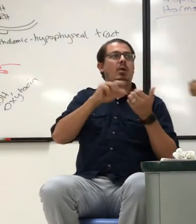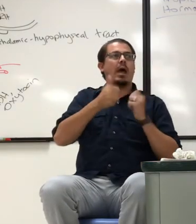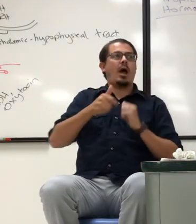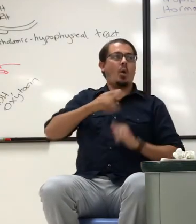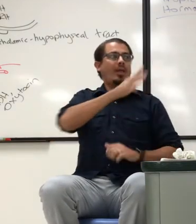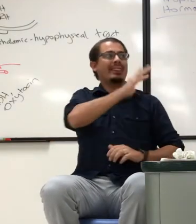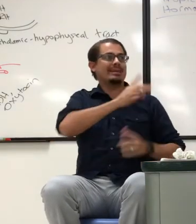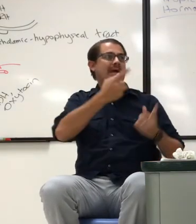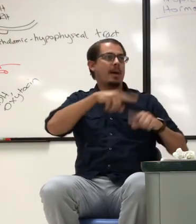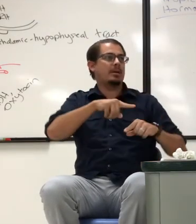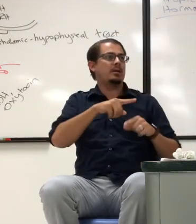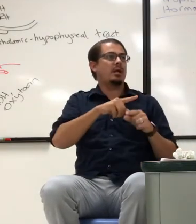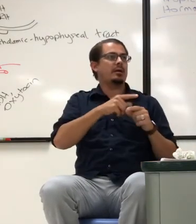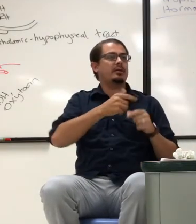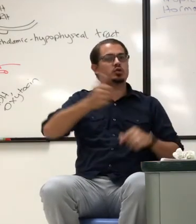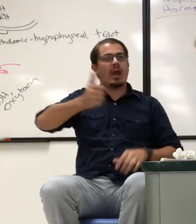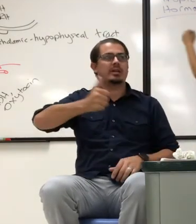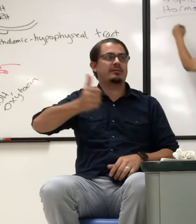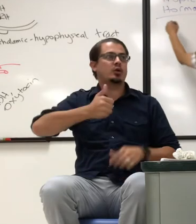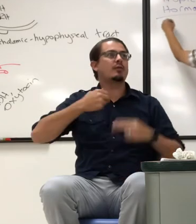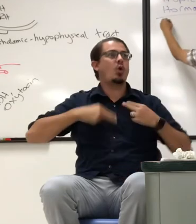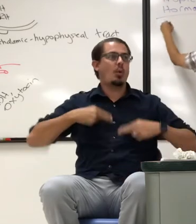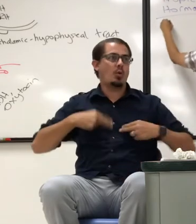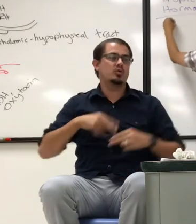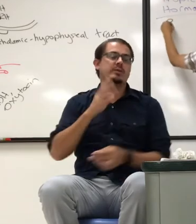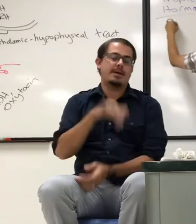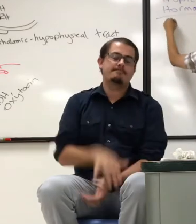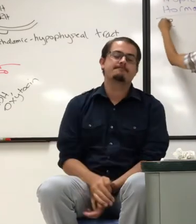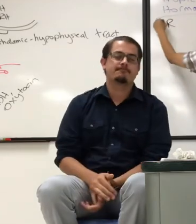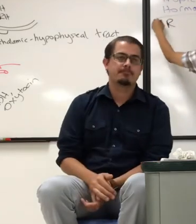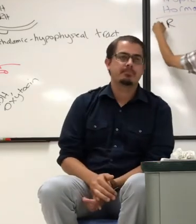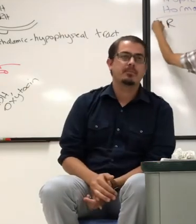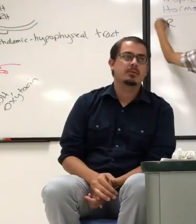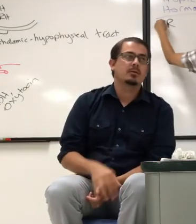Okay, there's hormones called PRH